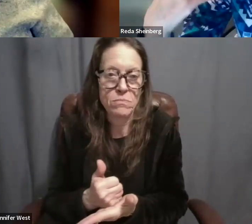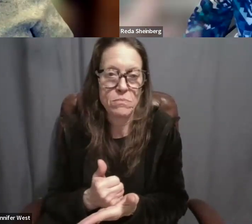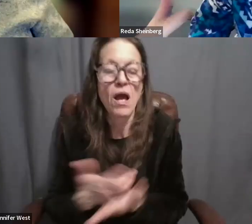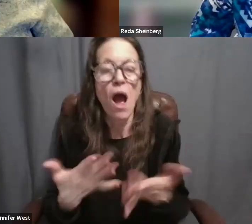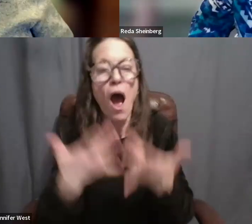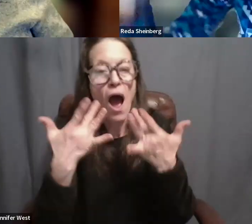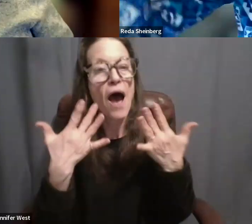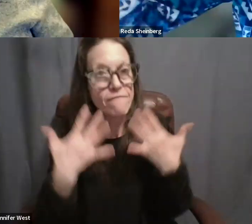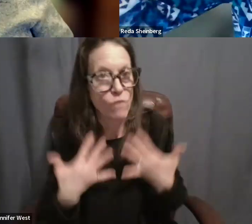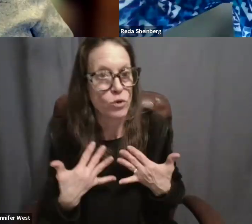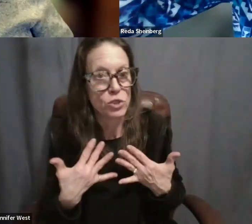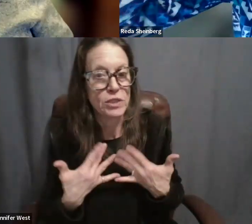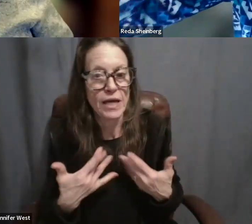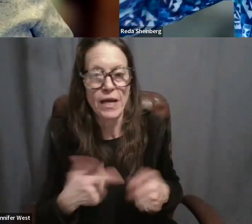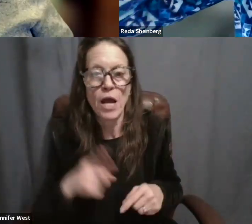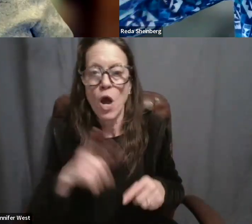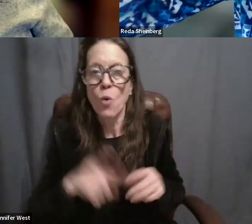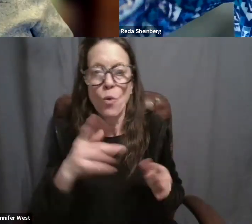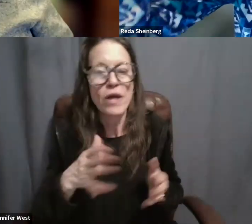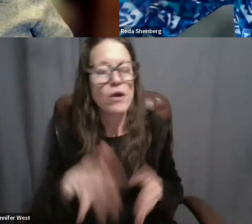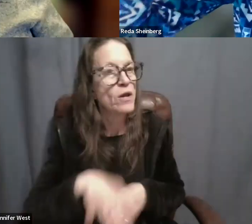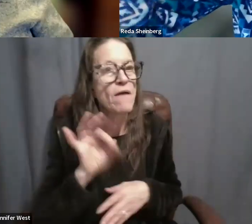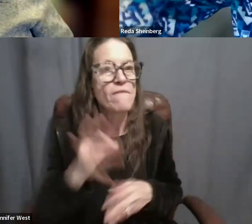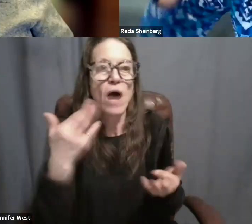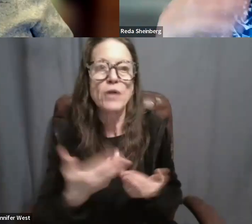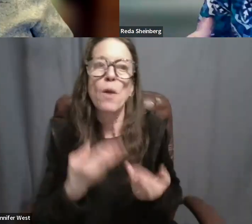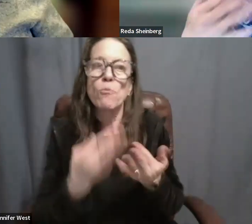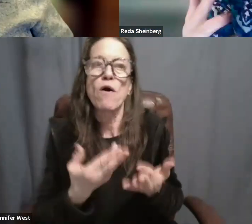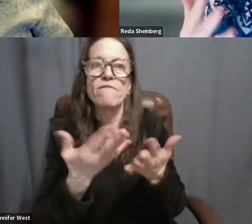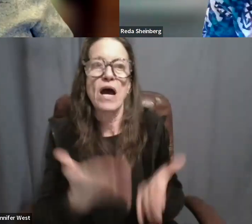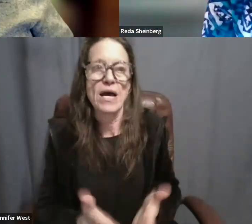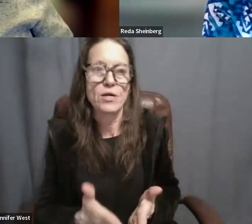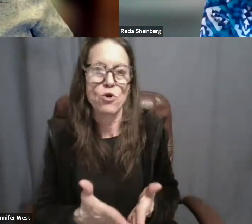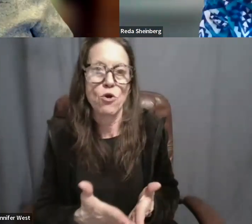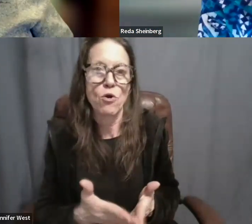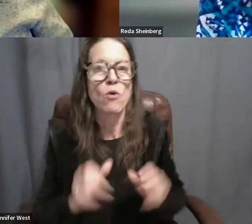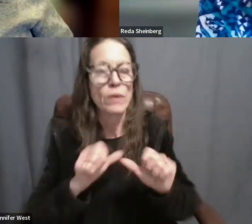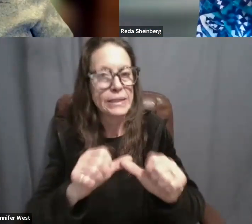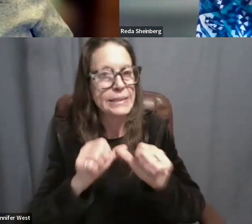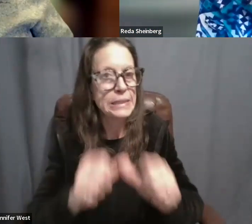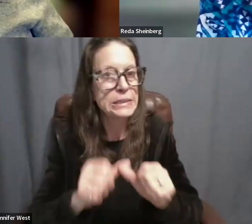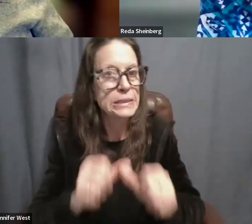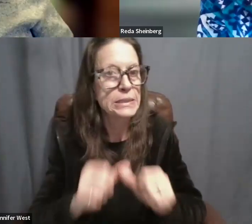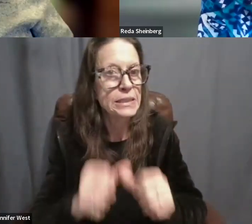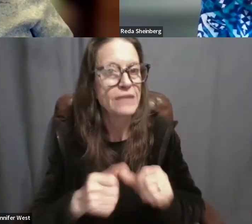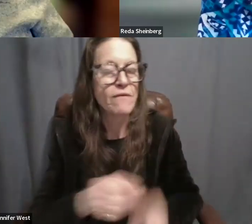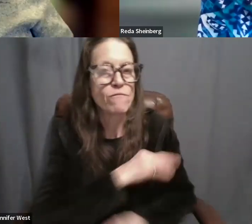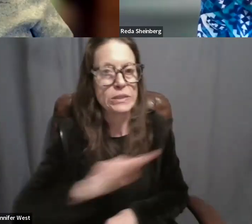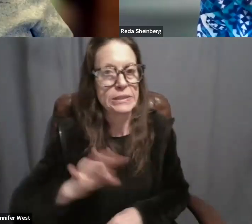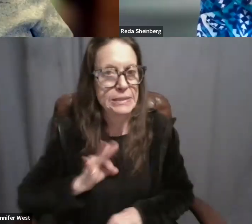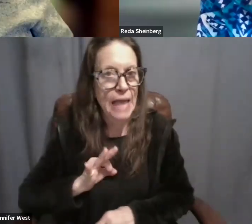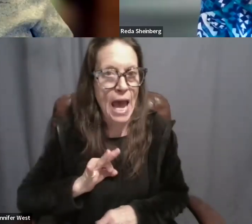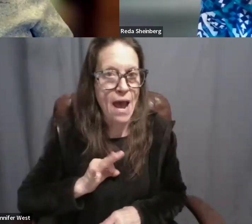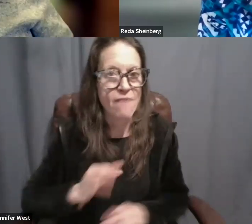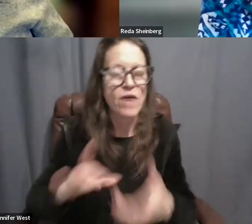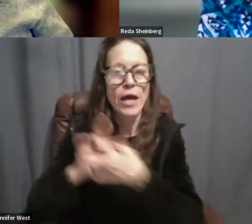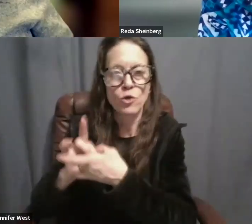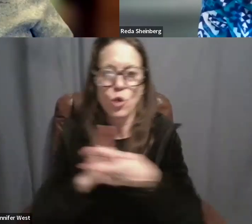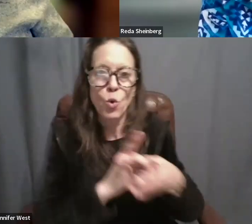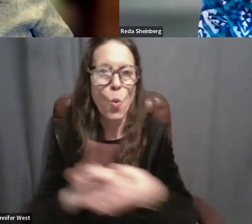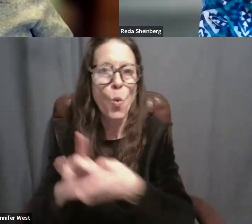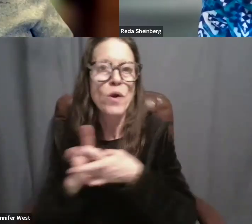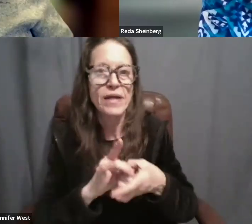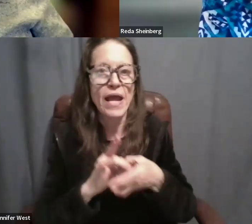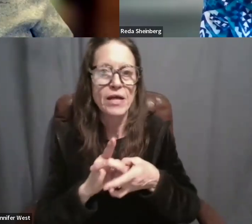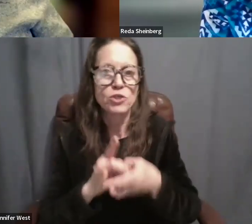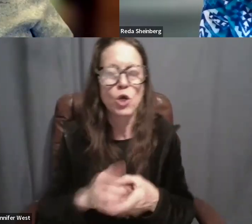Unfortunately, we could not find a provider that could consistently provide staff for him in his